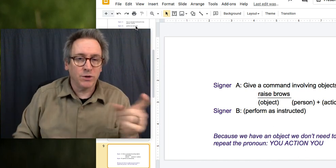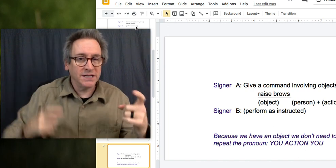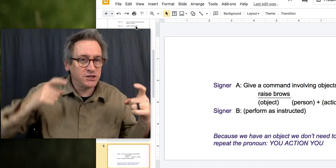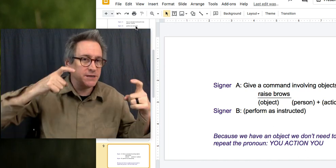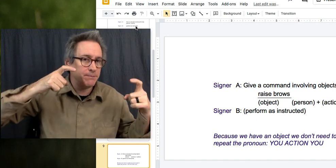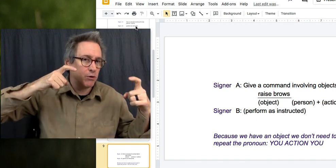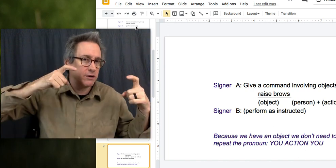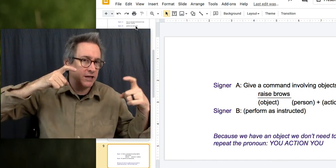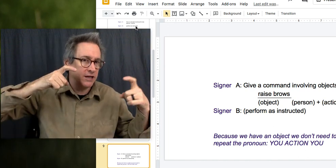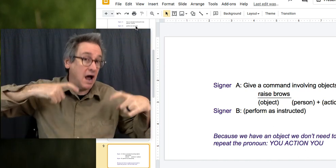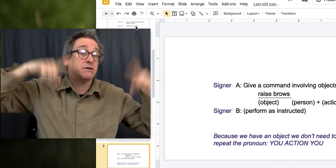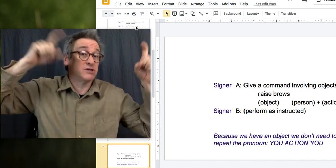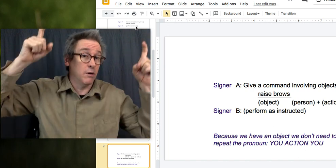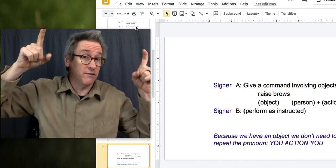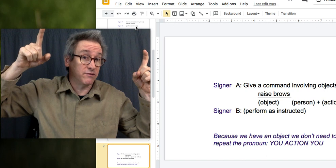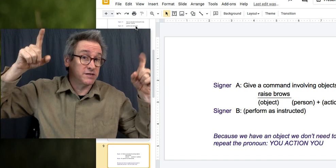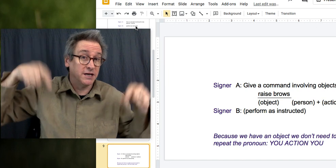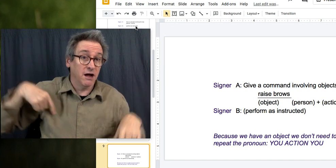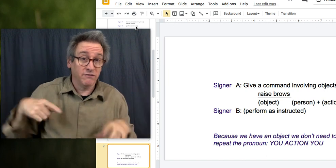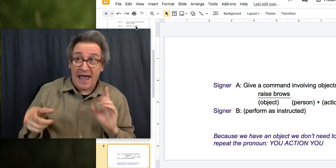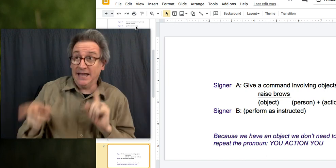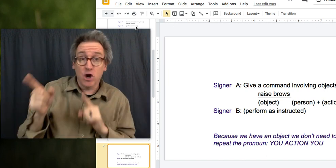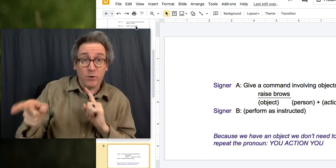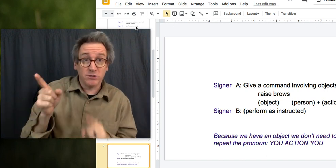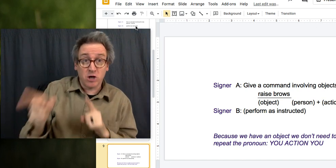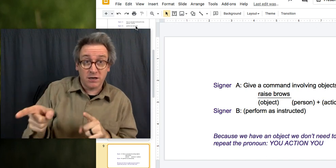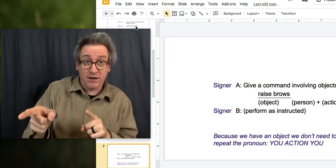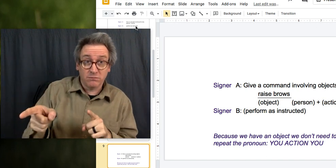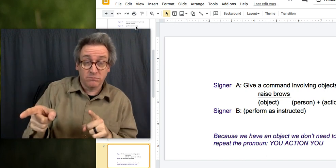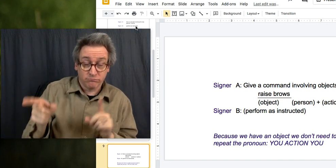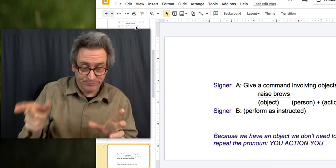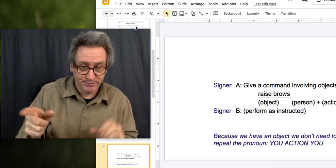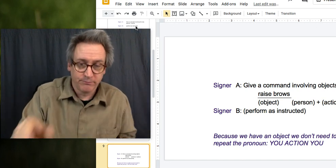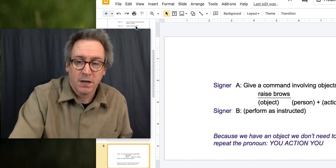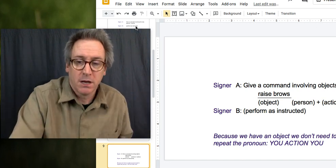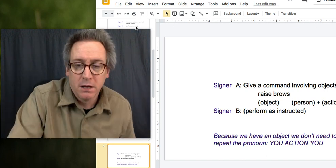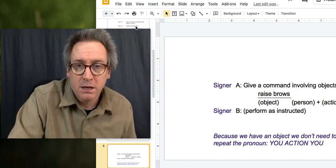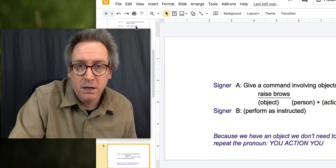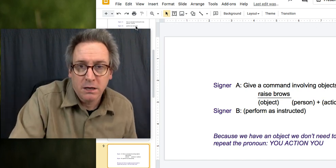So it's just important that the eyebrows go up in the first thing of, hey, you know what I'm talking about?